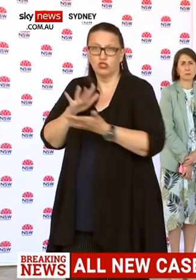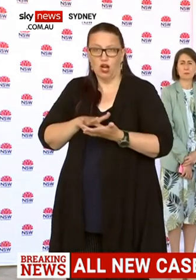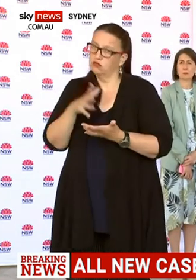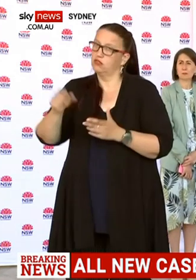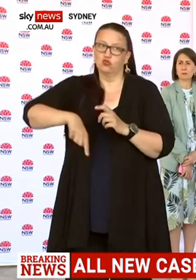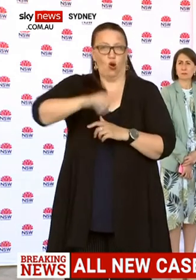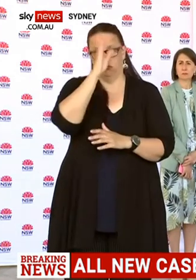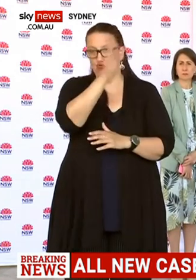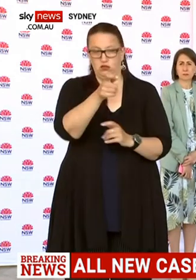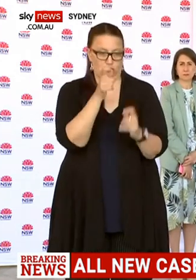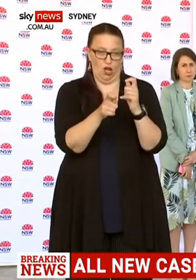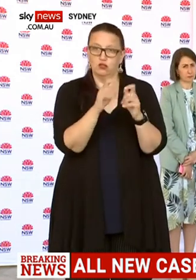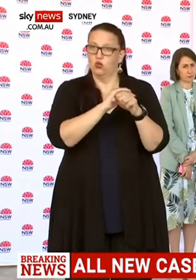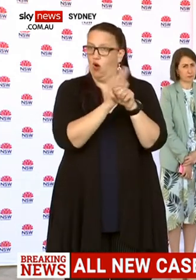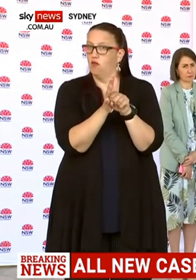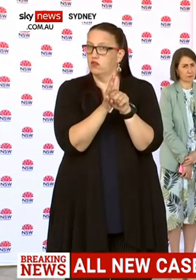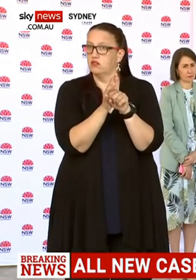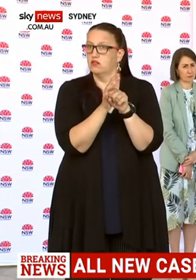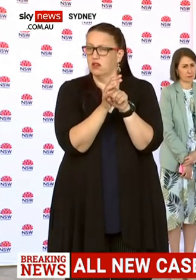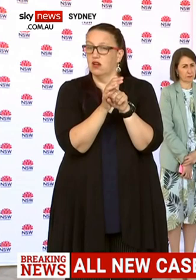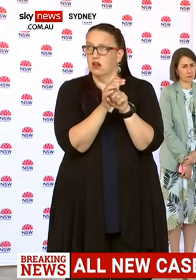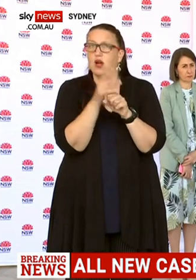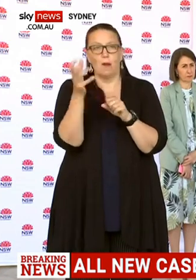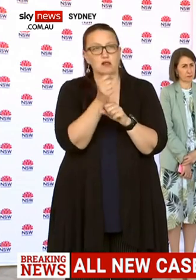of other venues on the New South Wales website,